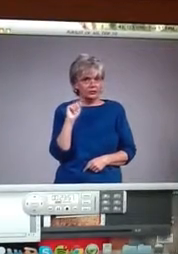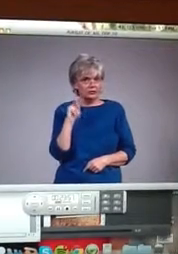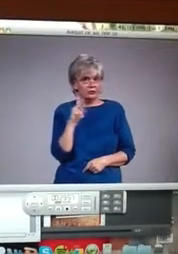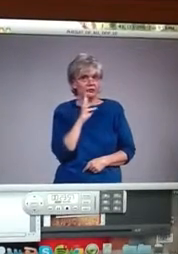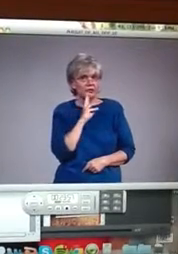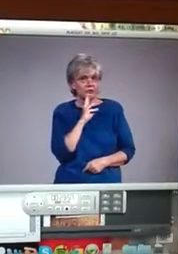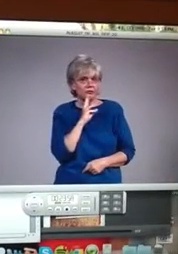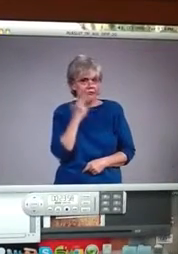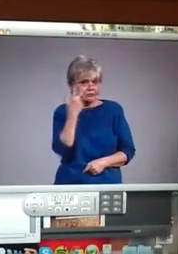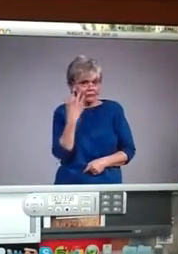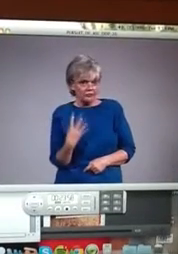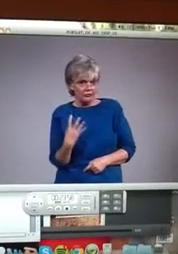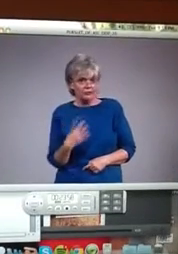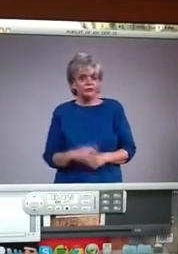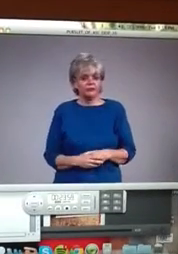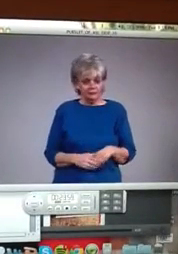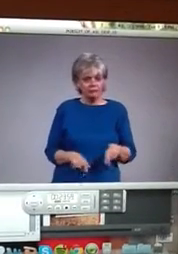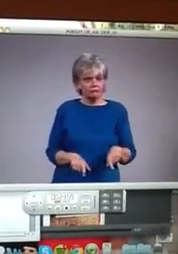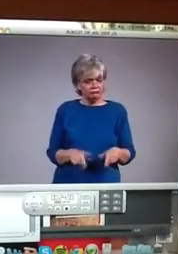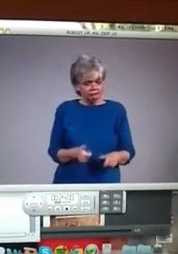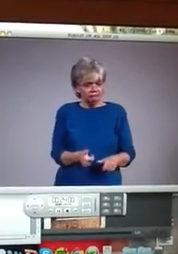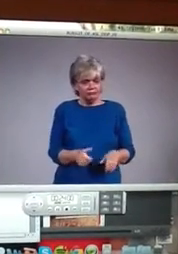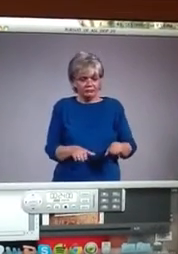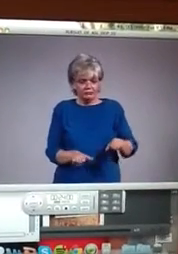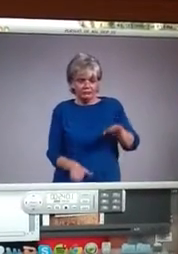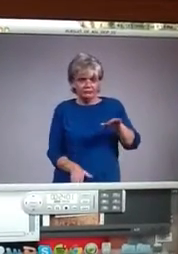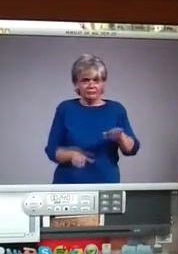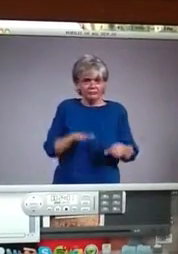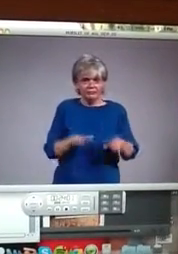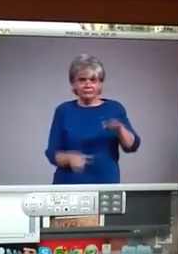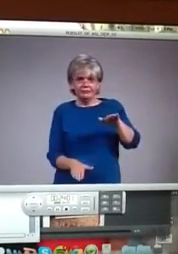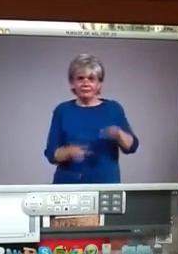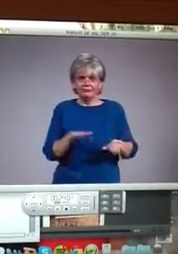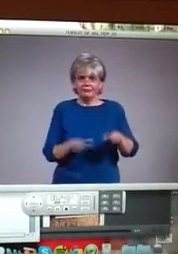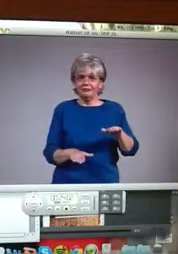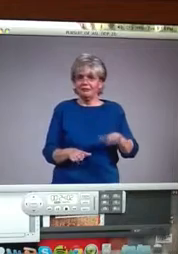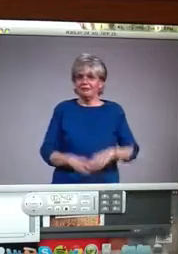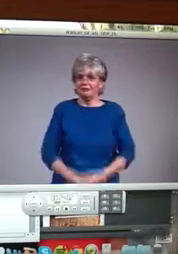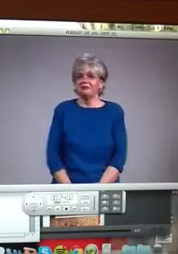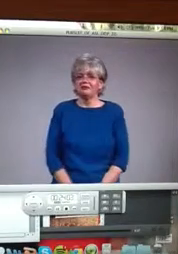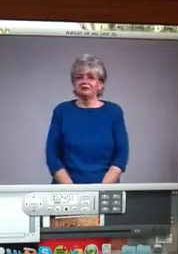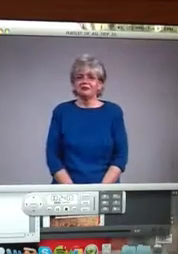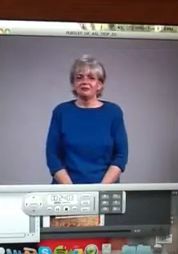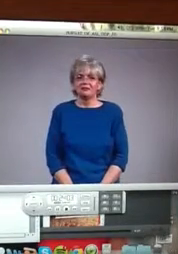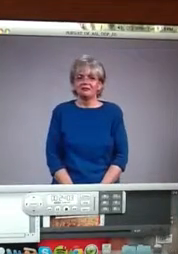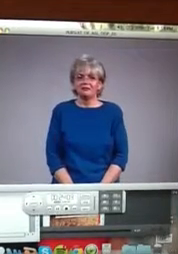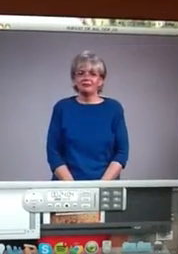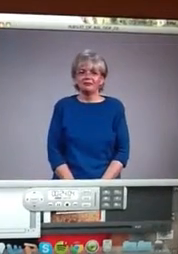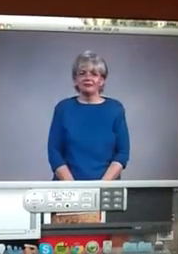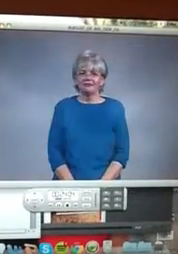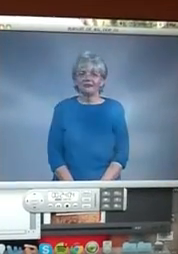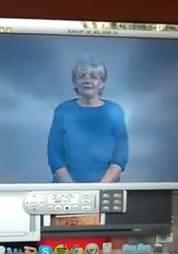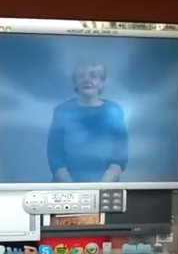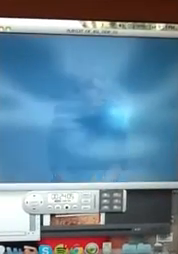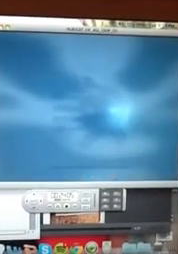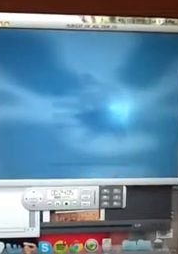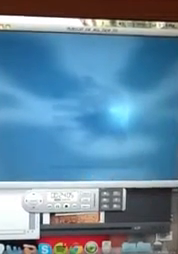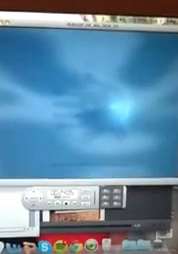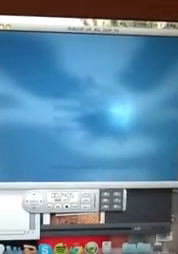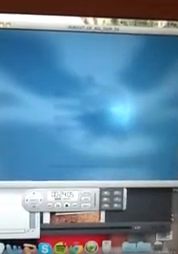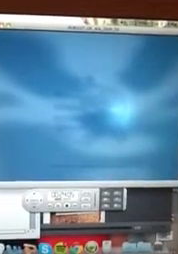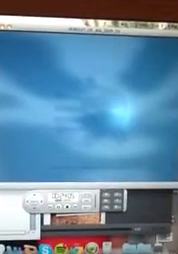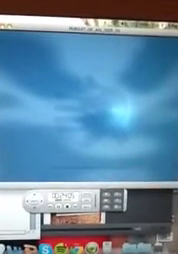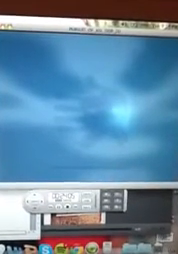it'll fill up. It'll fill it up 3/4 of the way, and that ball helps balance out the toilet